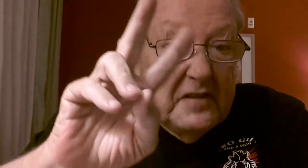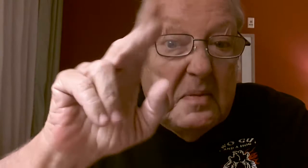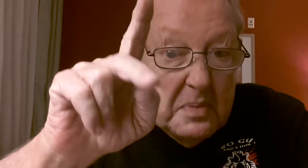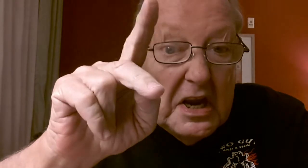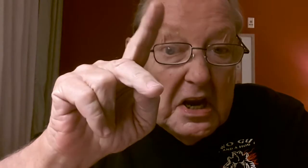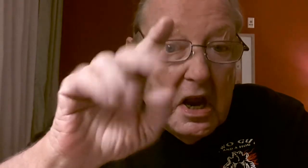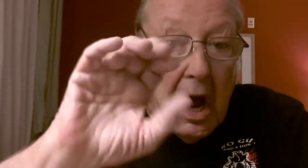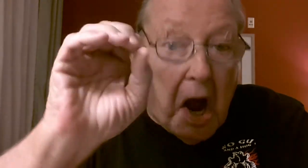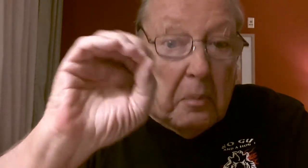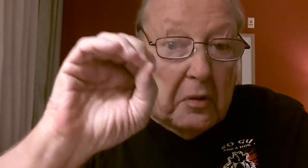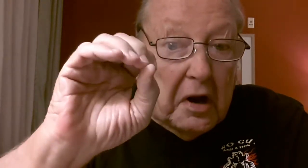VP